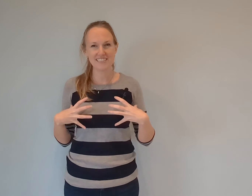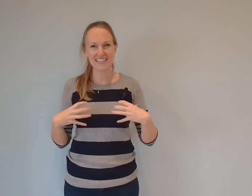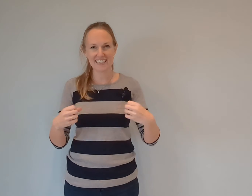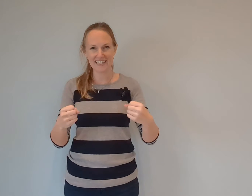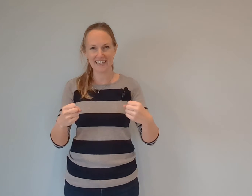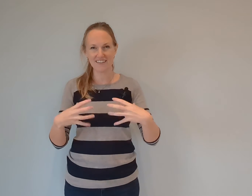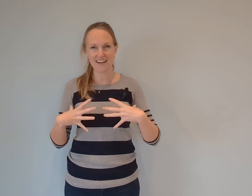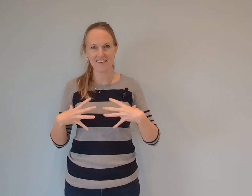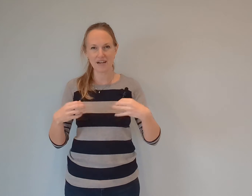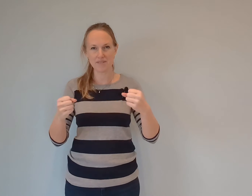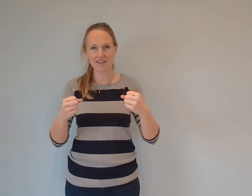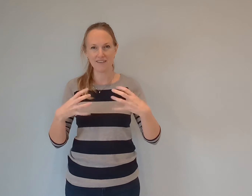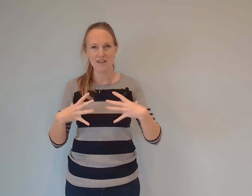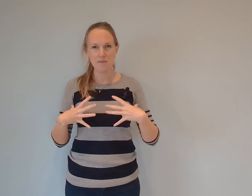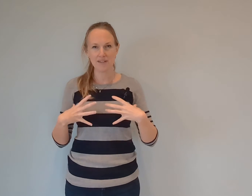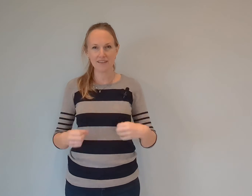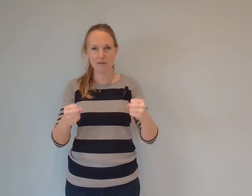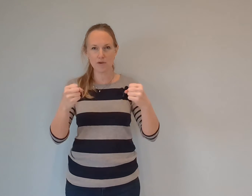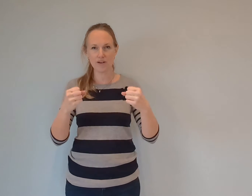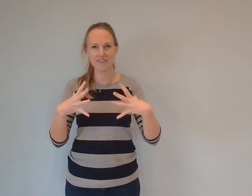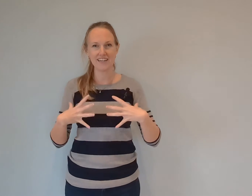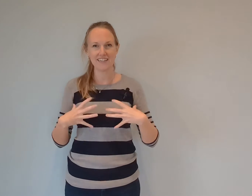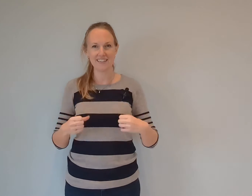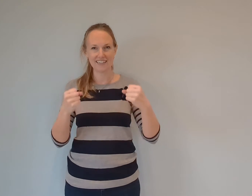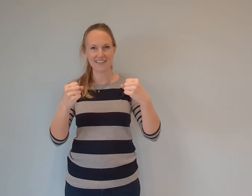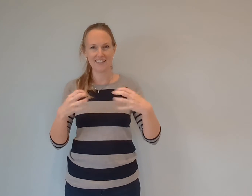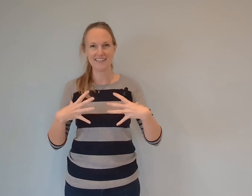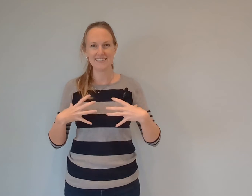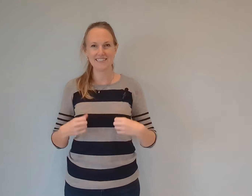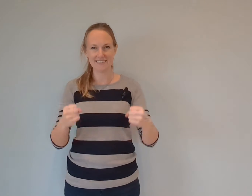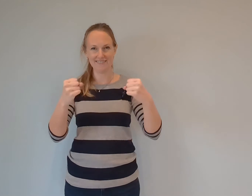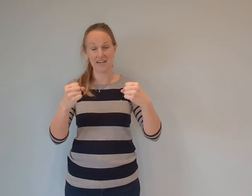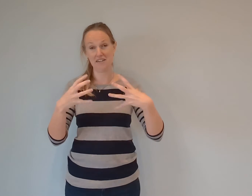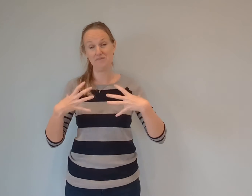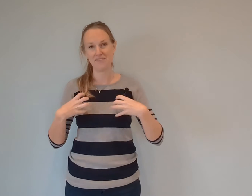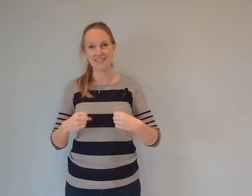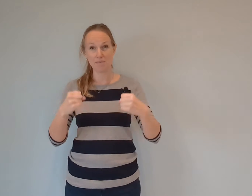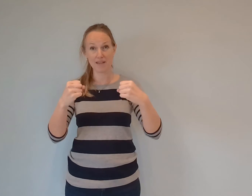like healer, how it comes out, but a little more of a I don't know, a dip, an